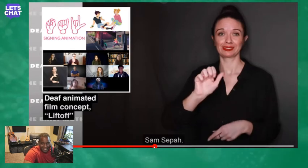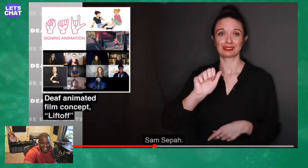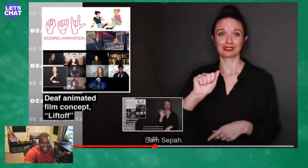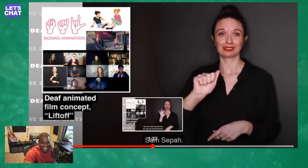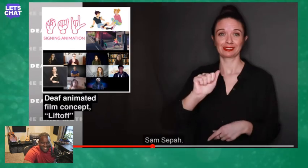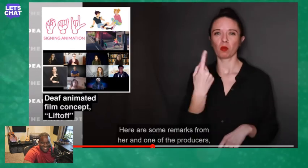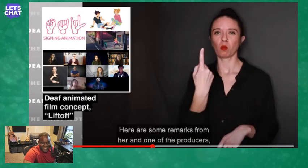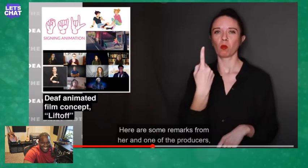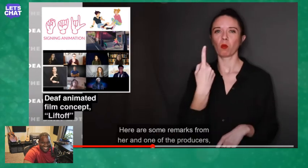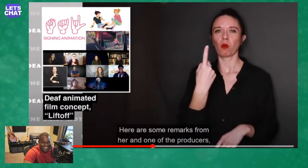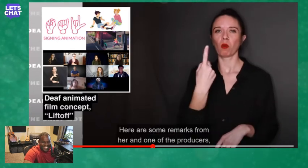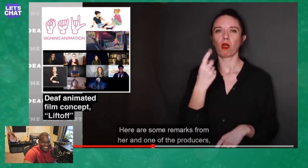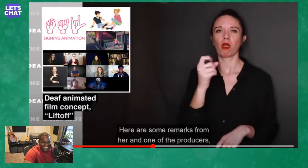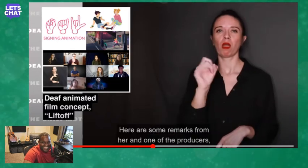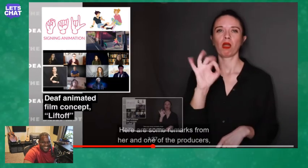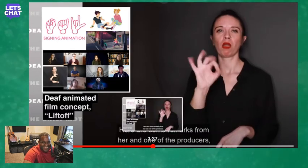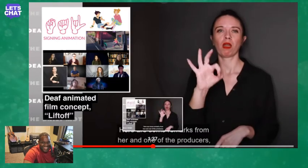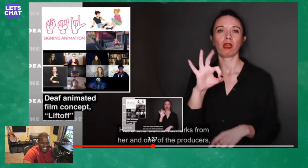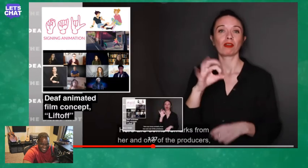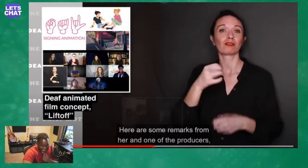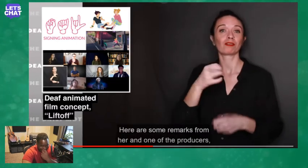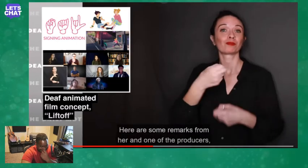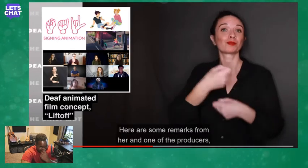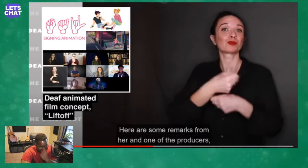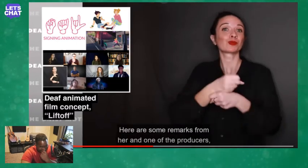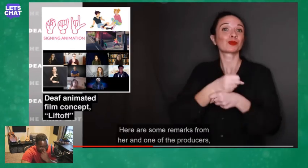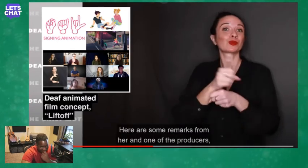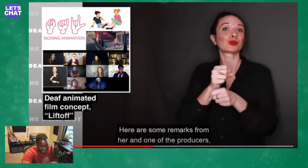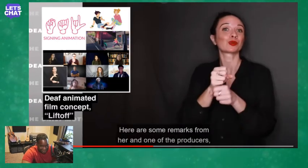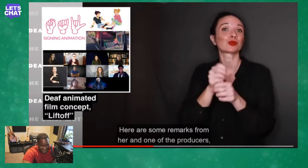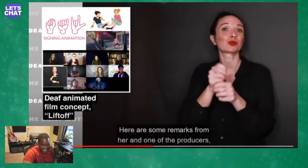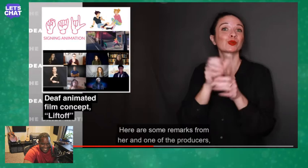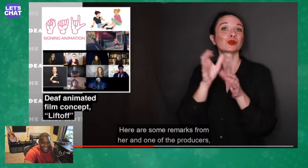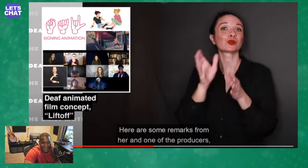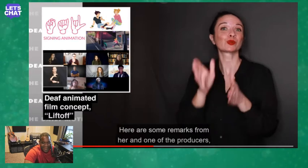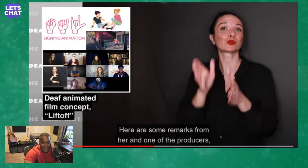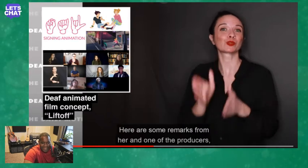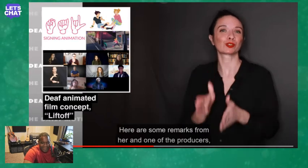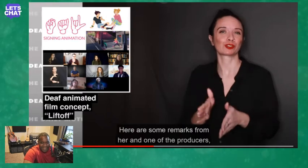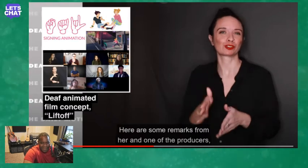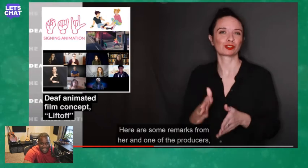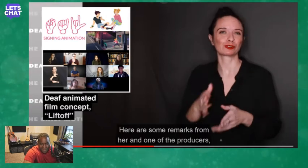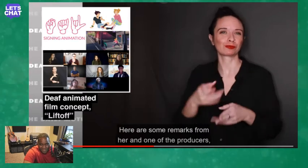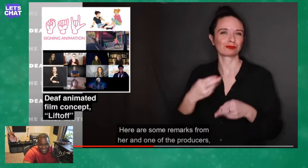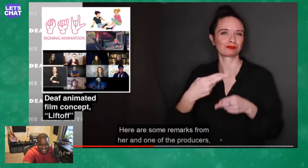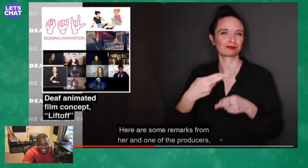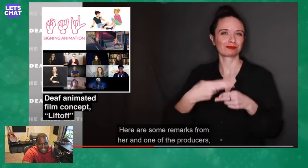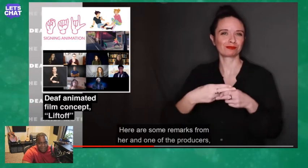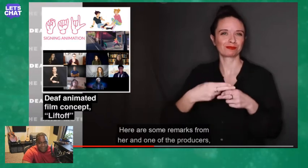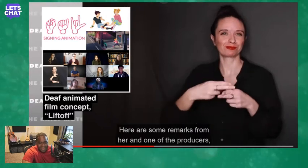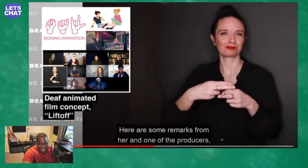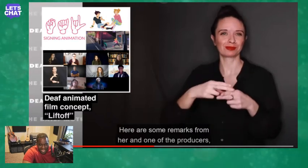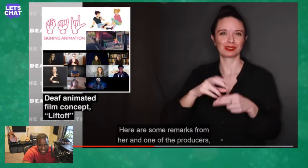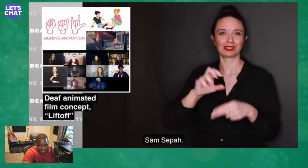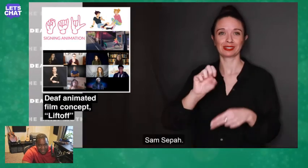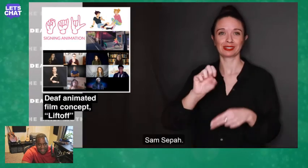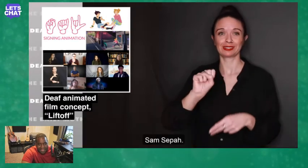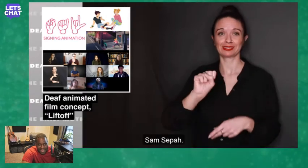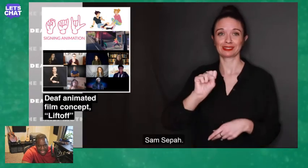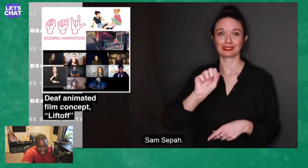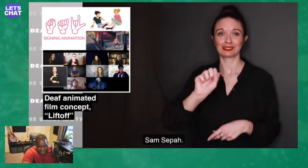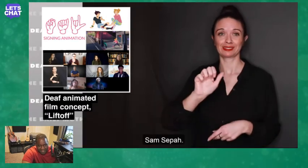now. I don't have to break this down. This is a 3-minute video. I can read it. Okay, so it's a make person